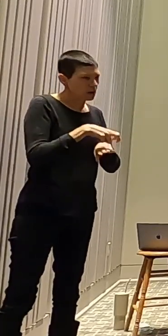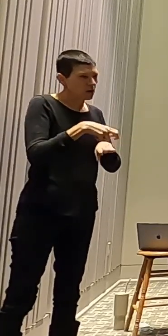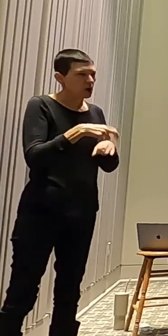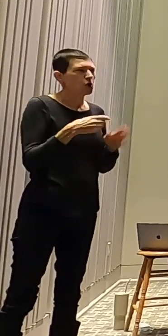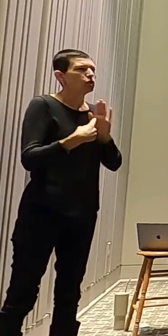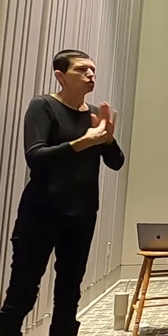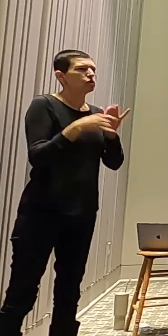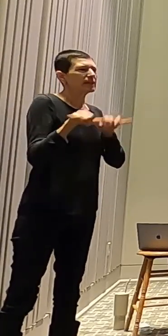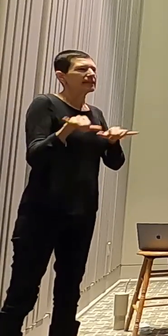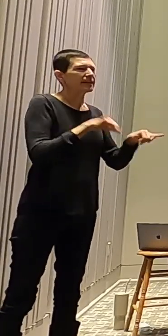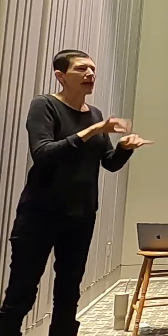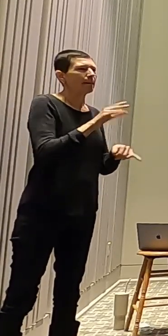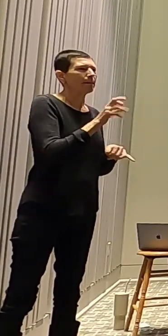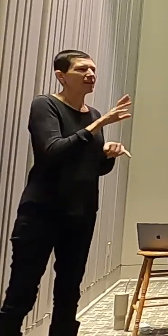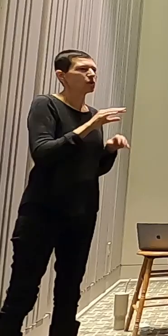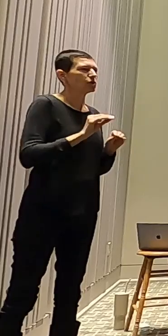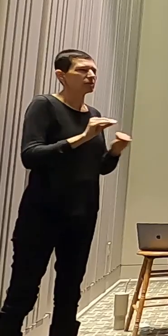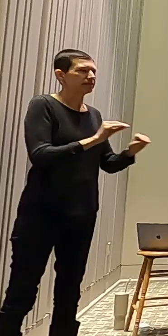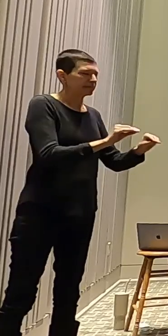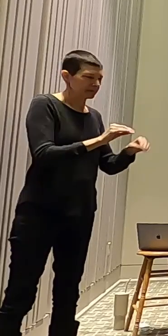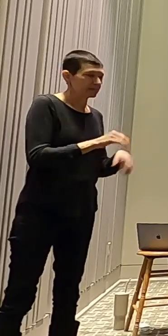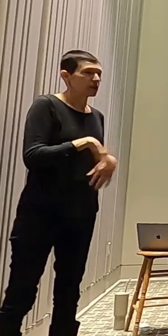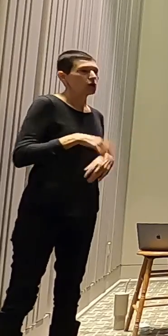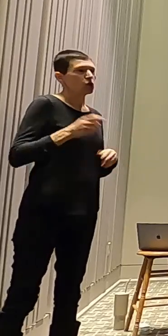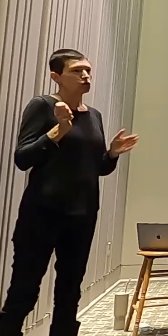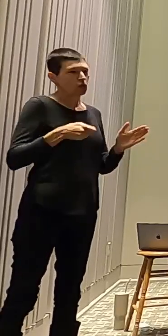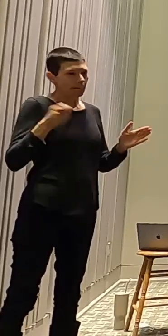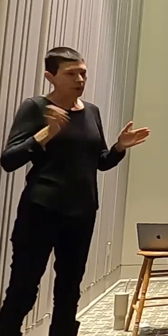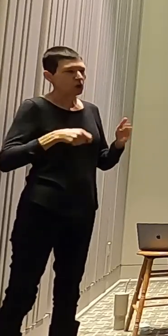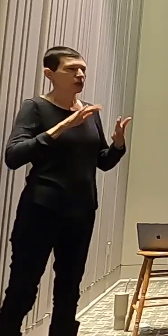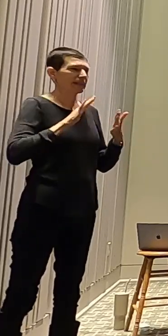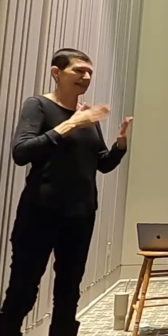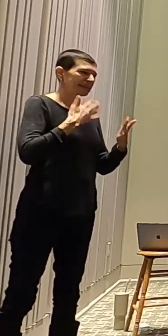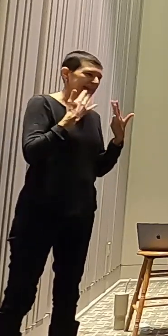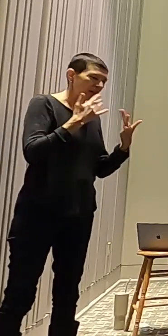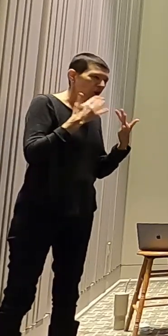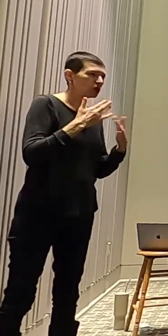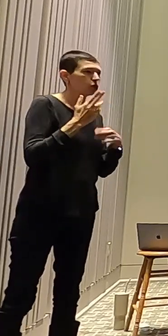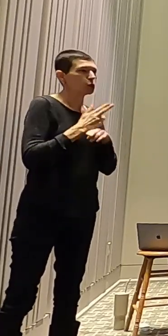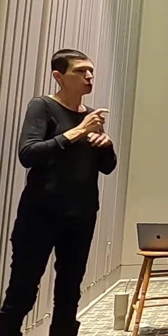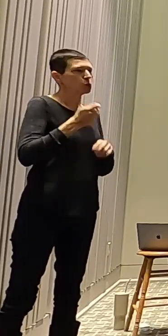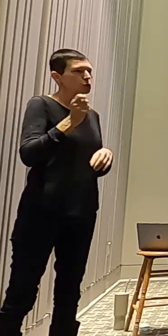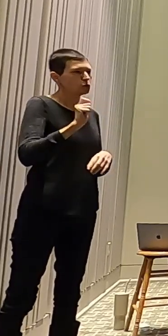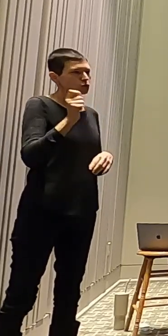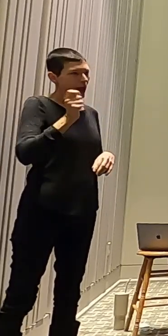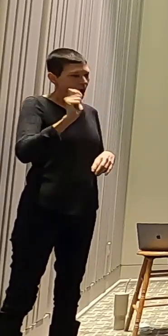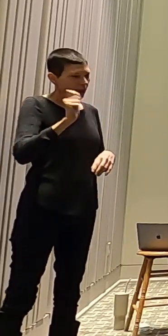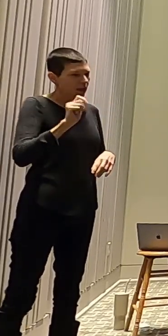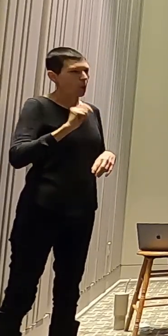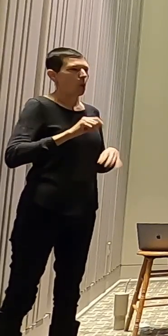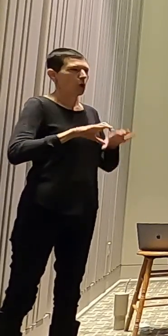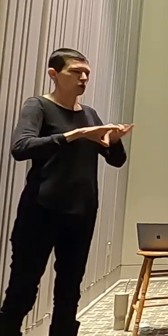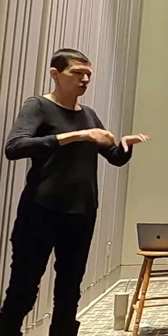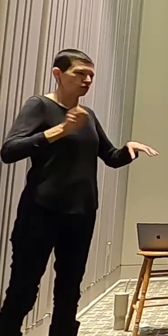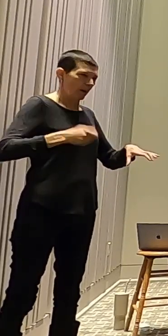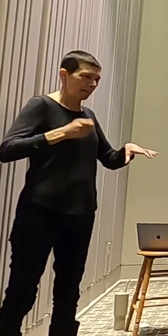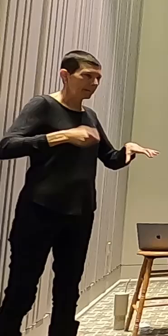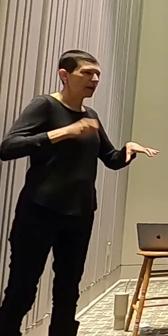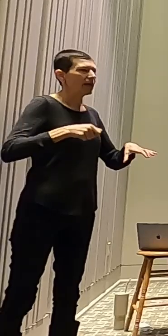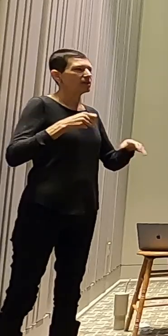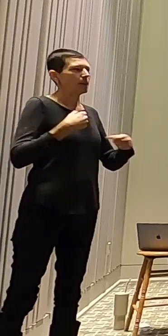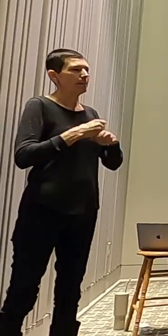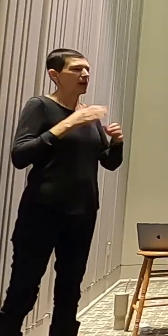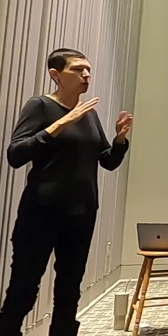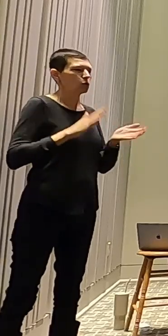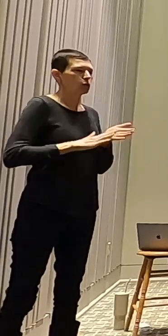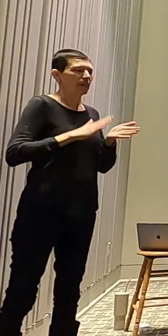on land. And drummers and singers would accompany the dance, using rattles or log drums to create rhythms that reflect the sound